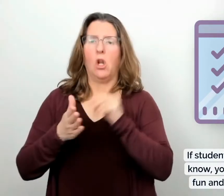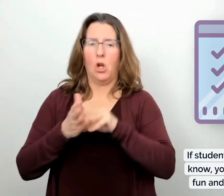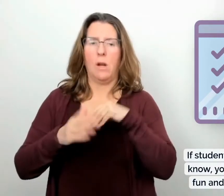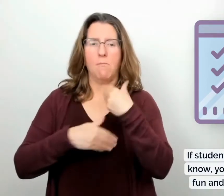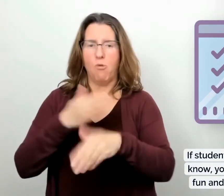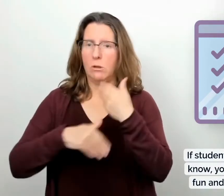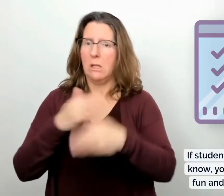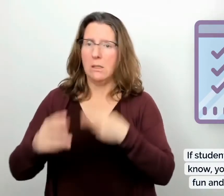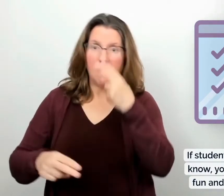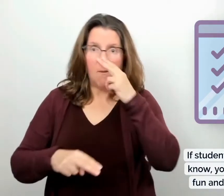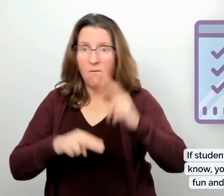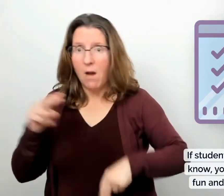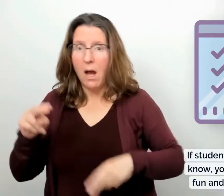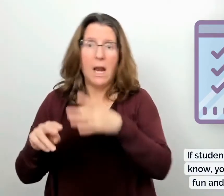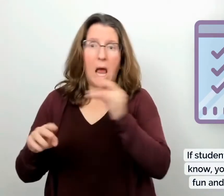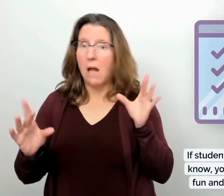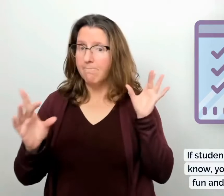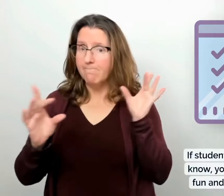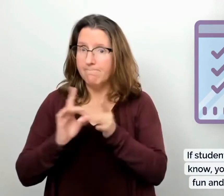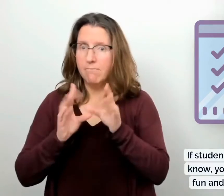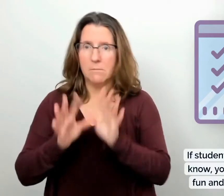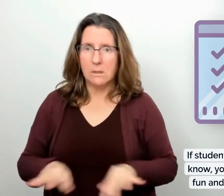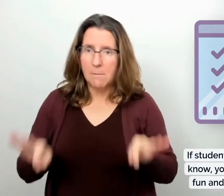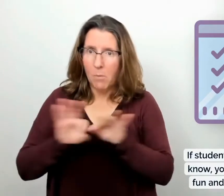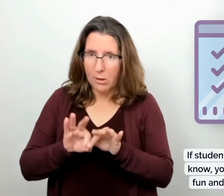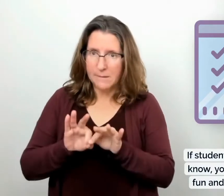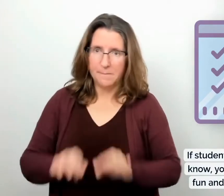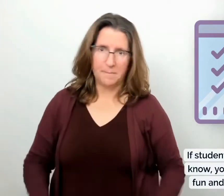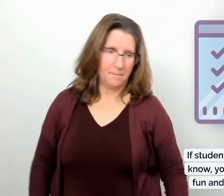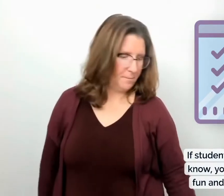made it fun. They recognize how learning is relevant to them.